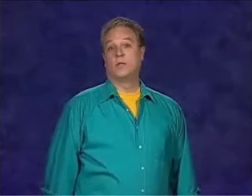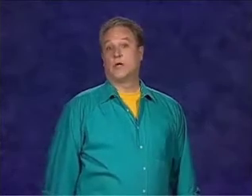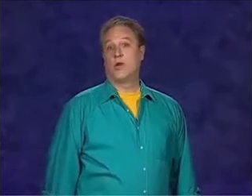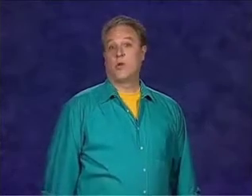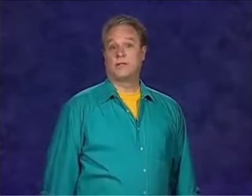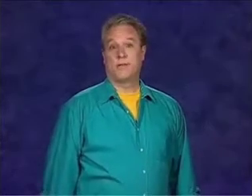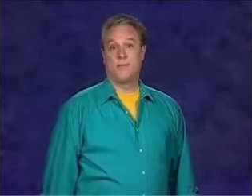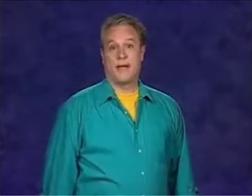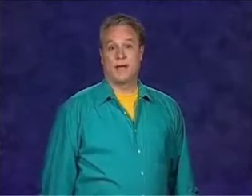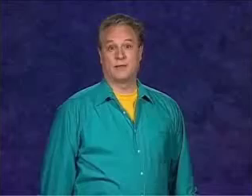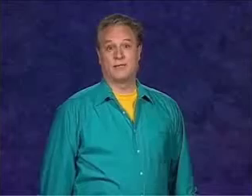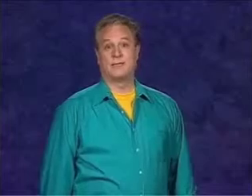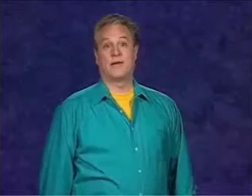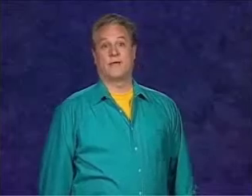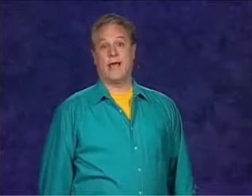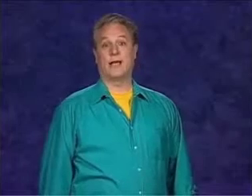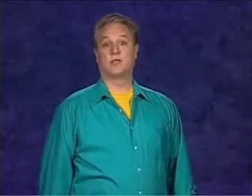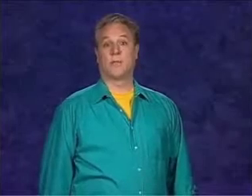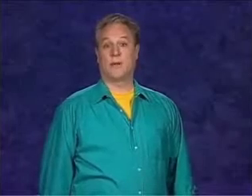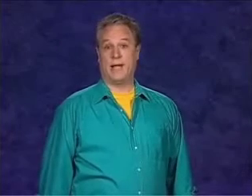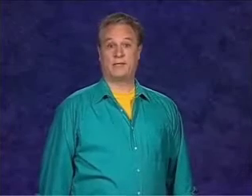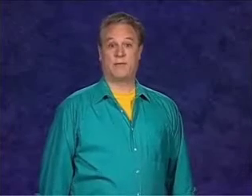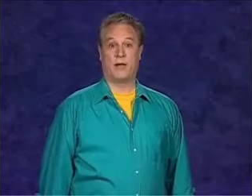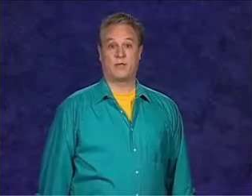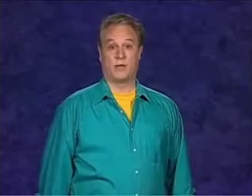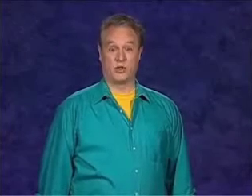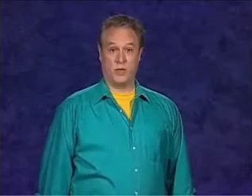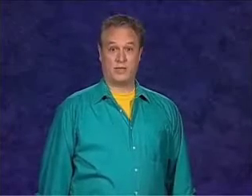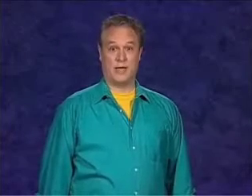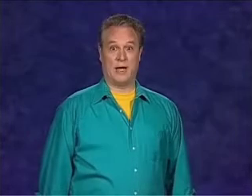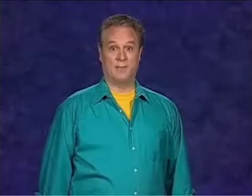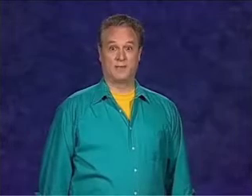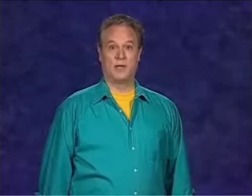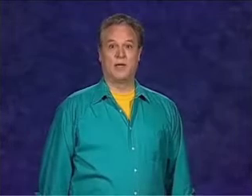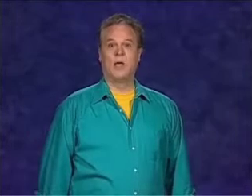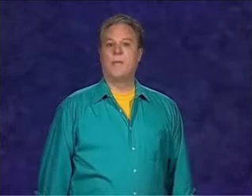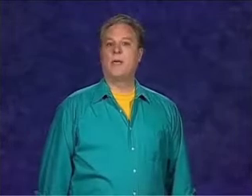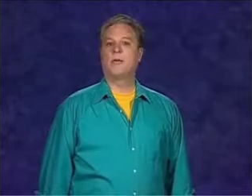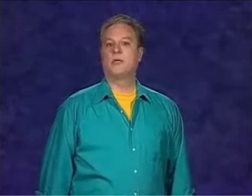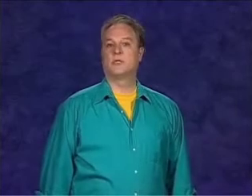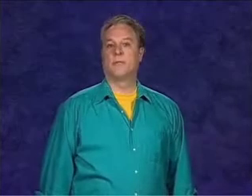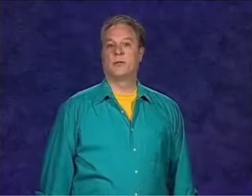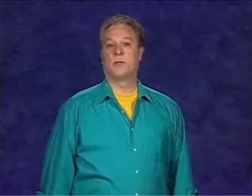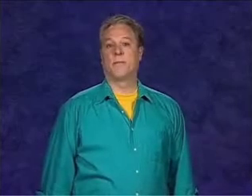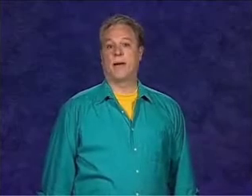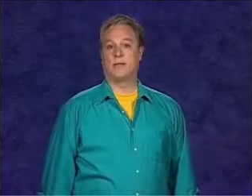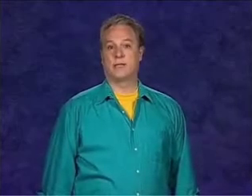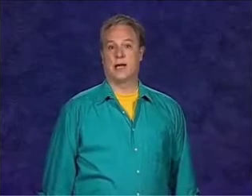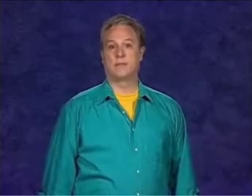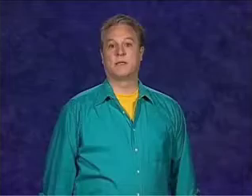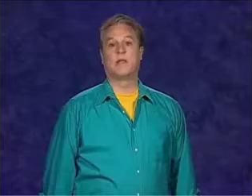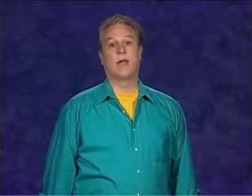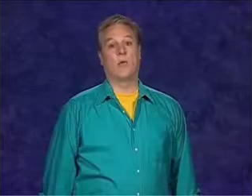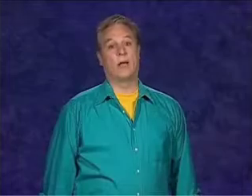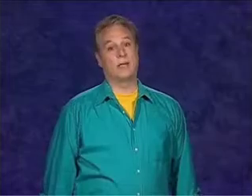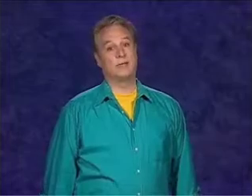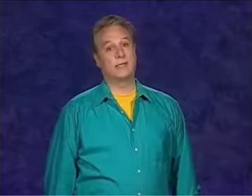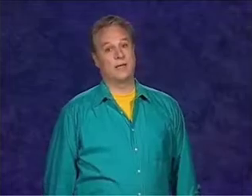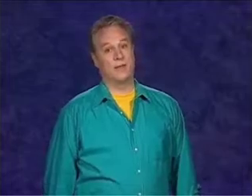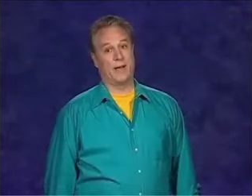When soda was in bottles instead of cans or plastic bottles with twist tops, people used to put the bottle tops that went inside the